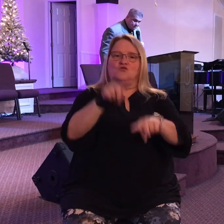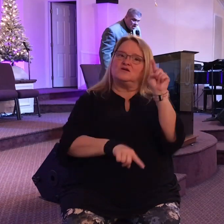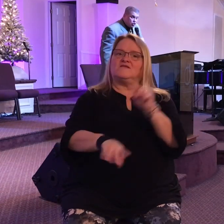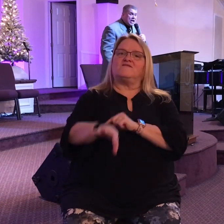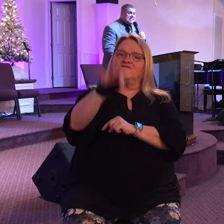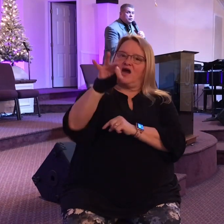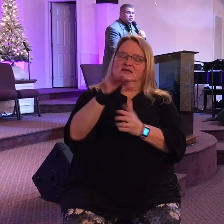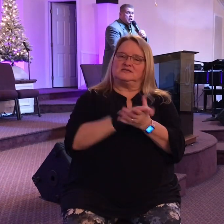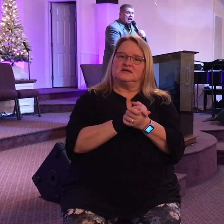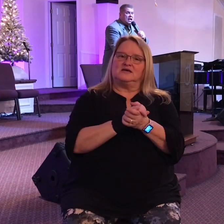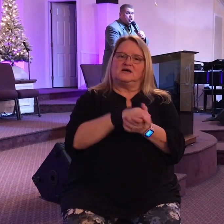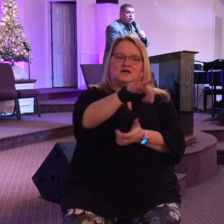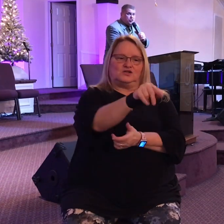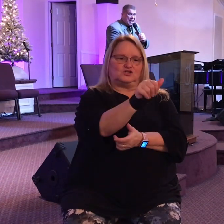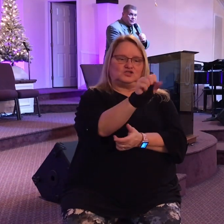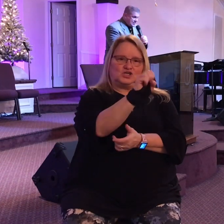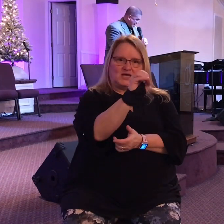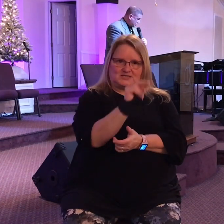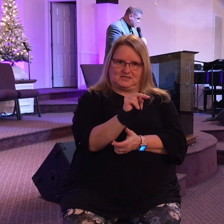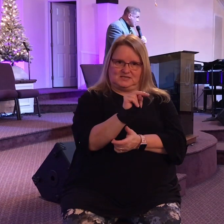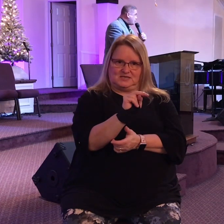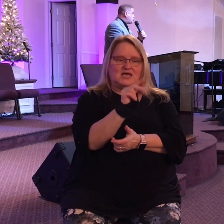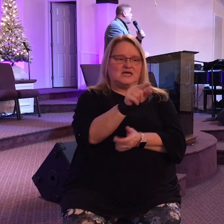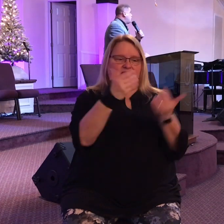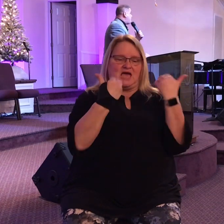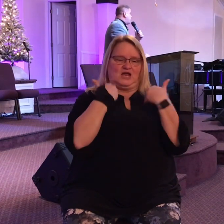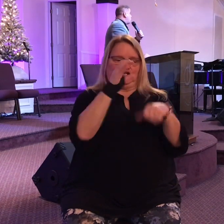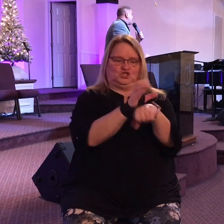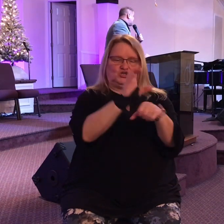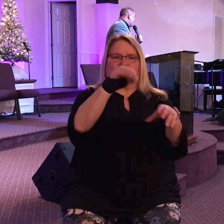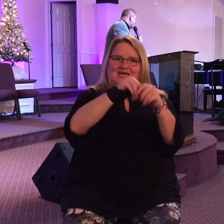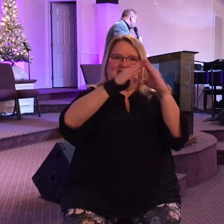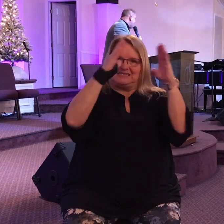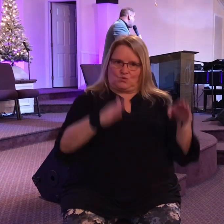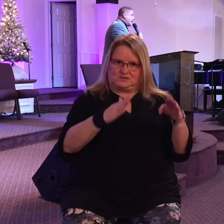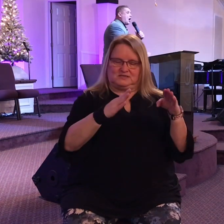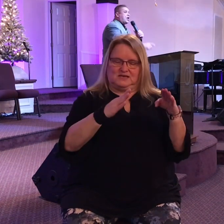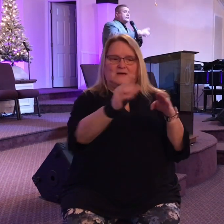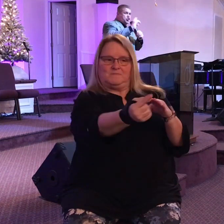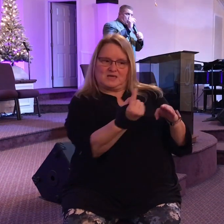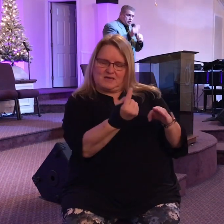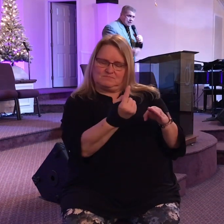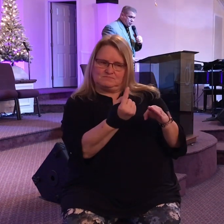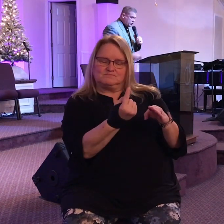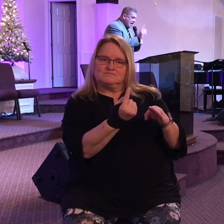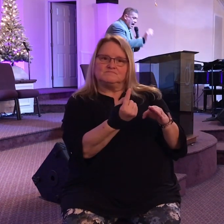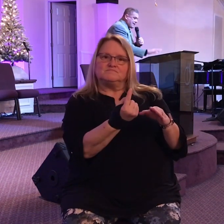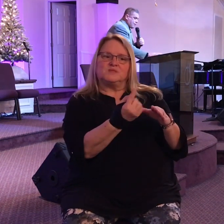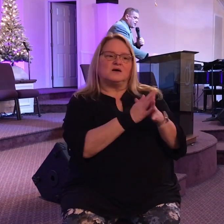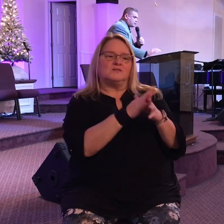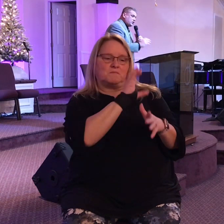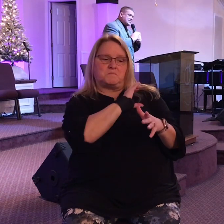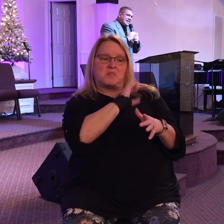the city. Jason was running our church out of his house. They showed up and arrested him and all of his church members.